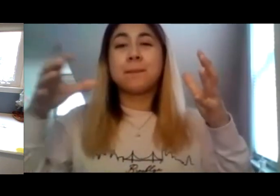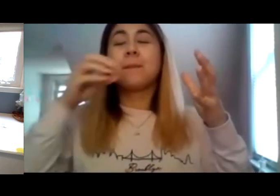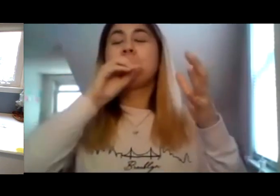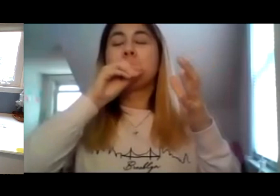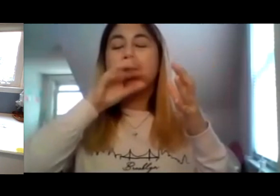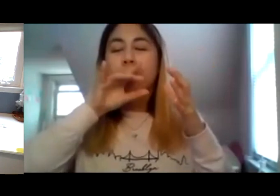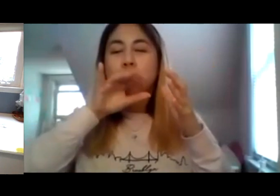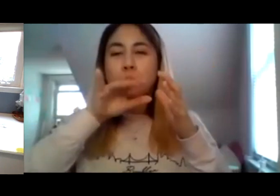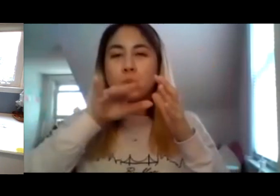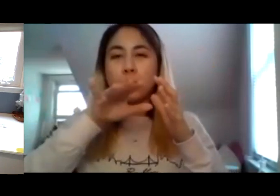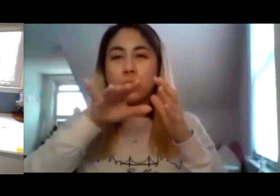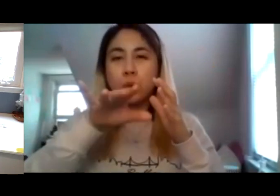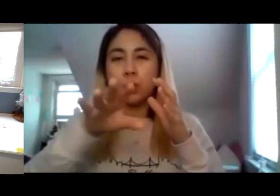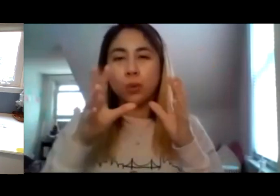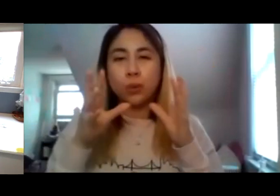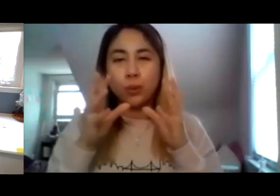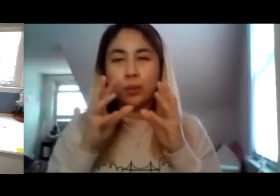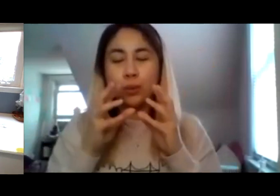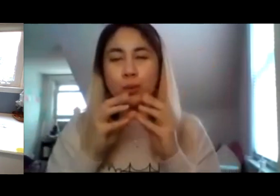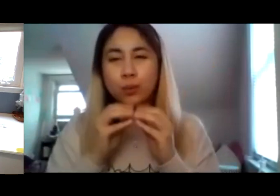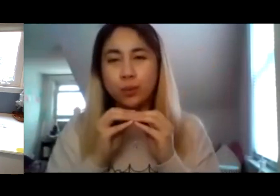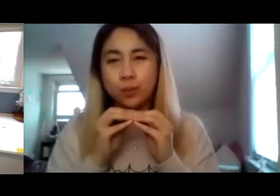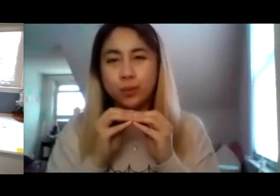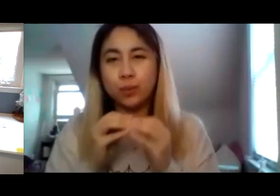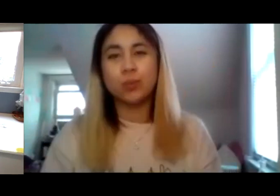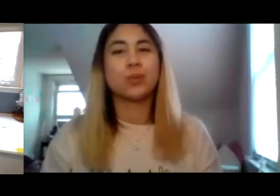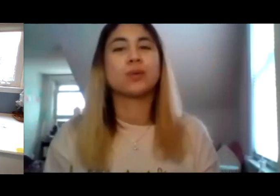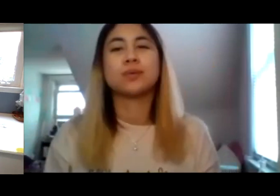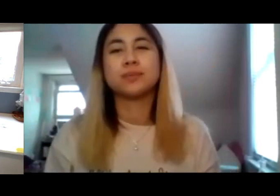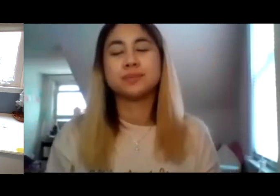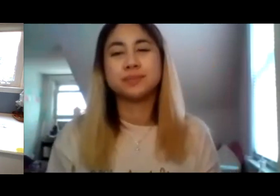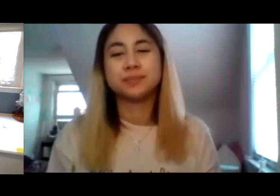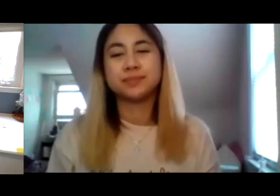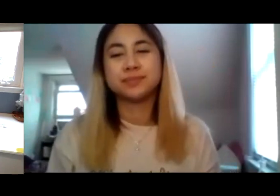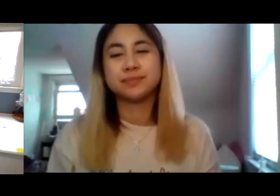and breathe out so that balloon can deflate.